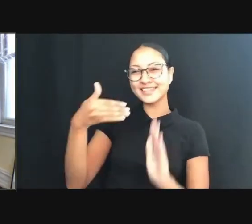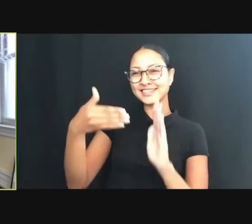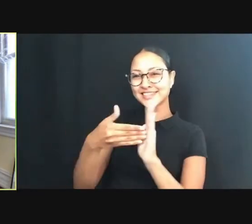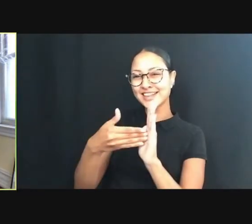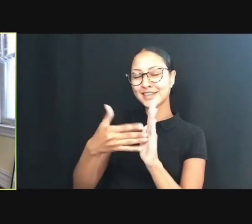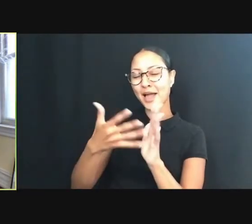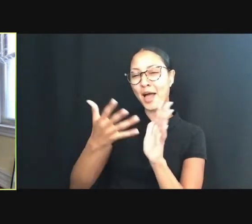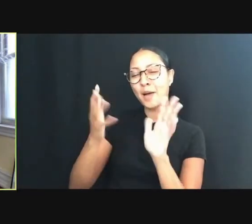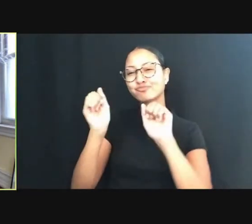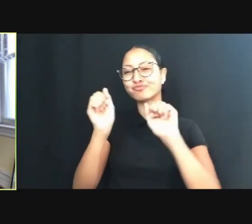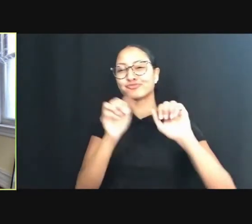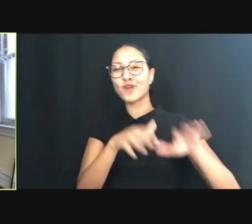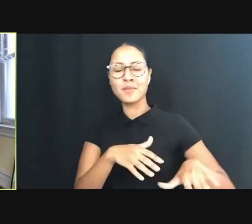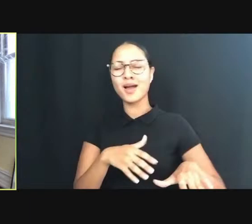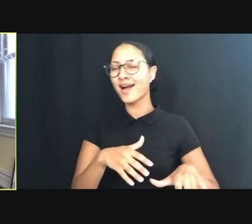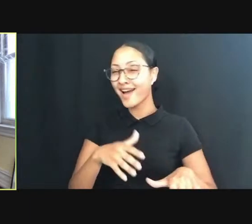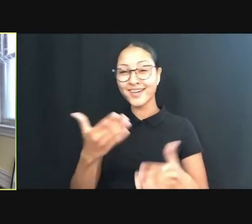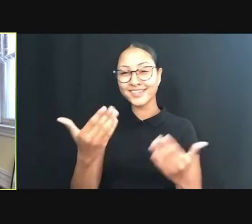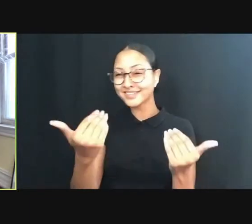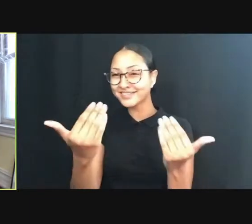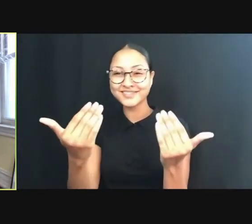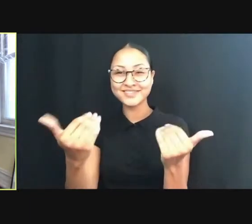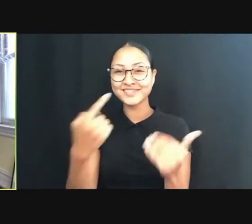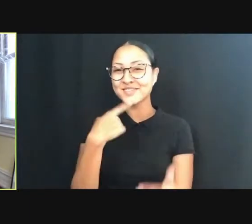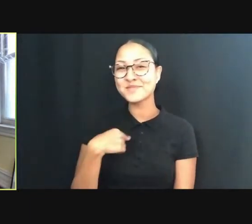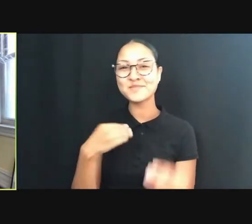What? You know, like it, you know,